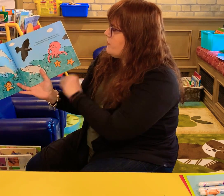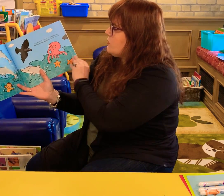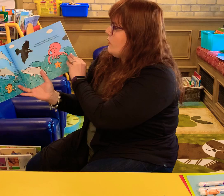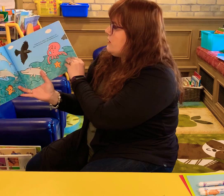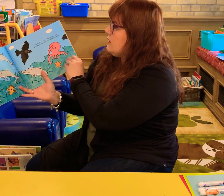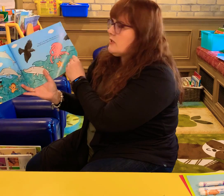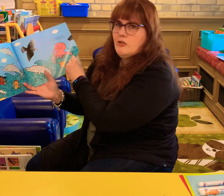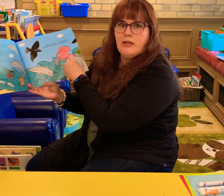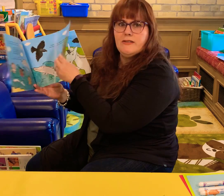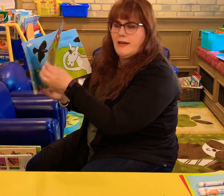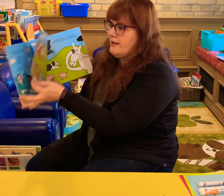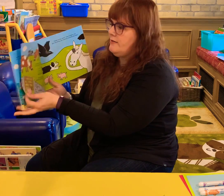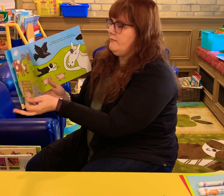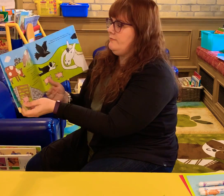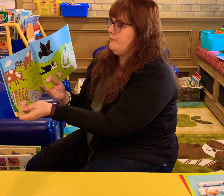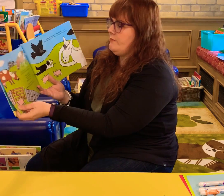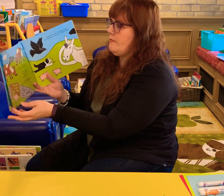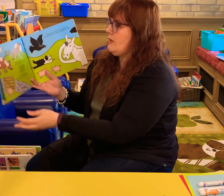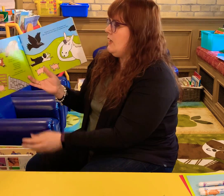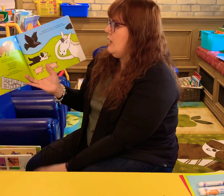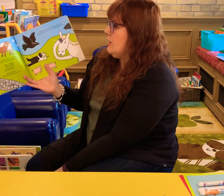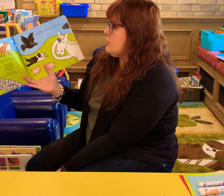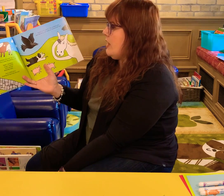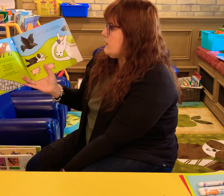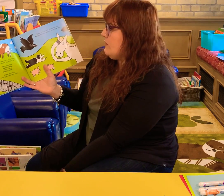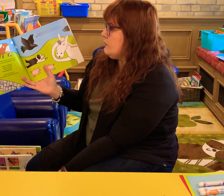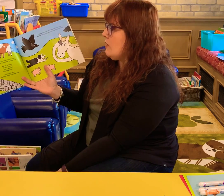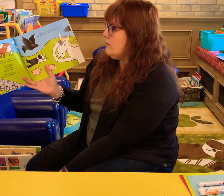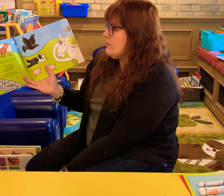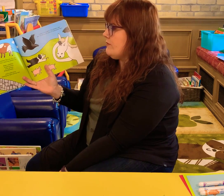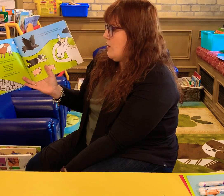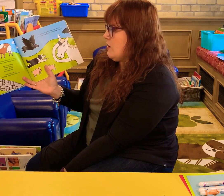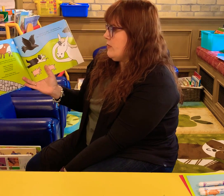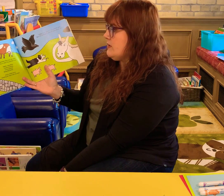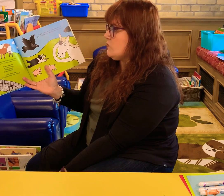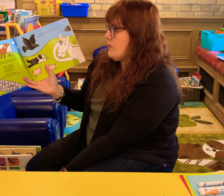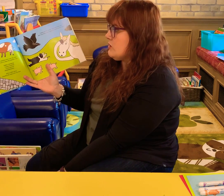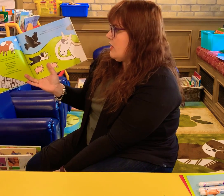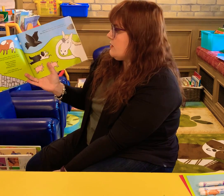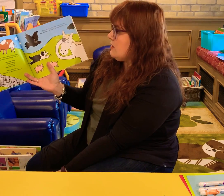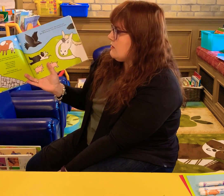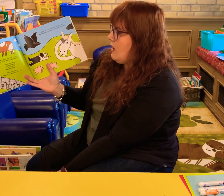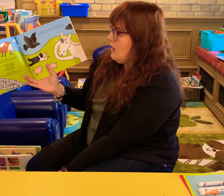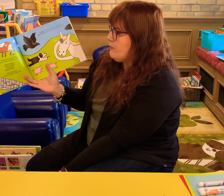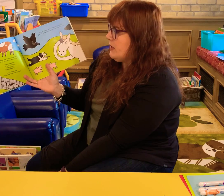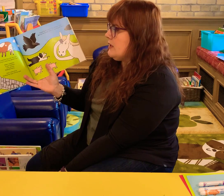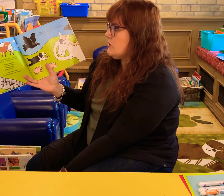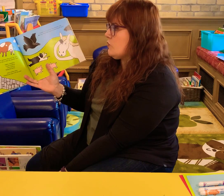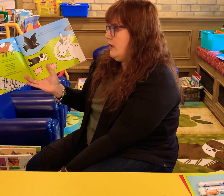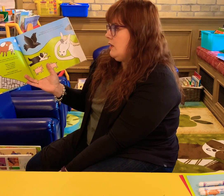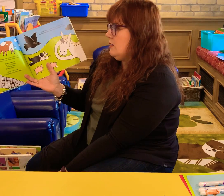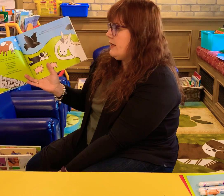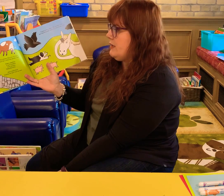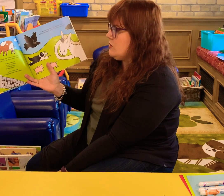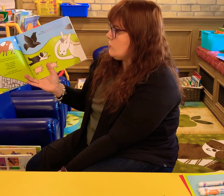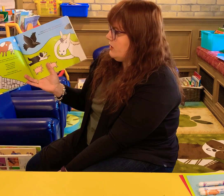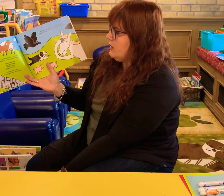went on touching his head. The jackdaw flew over the farm, this is what the jackdaw saw. Piglet squeaking, gate creaking,